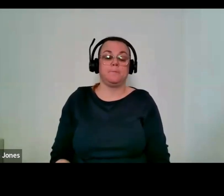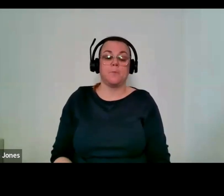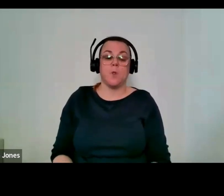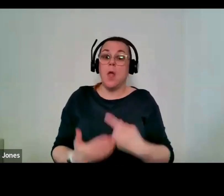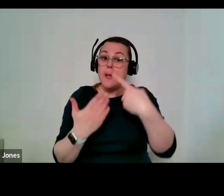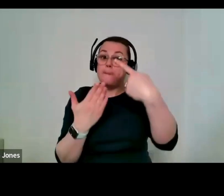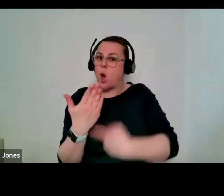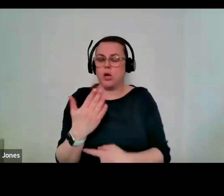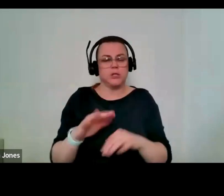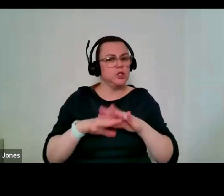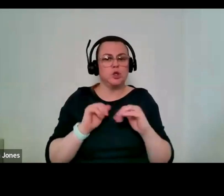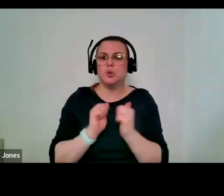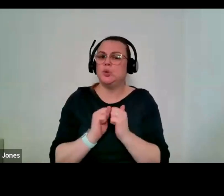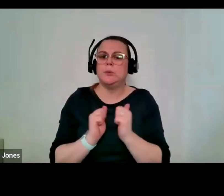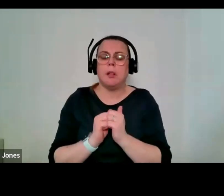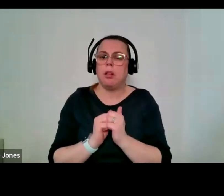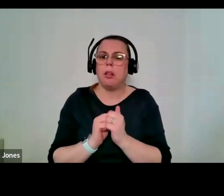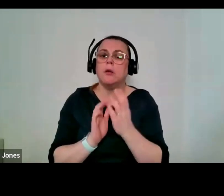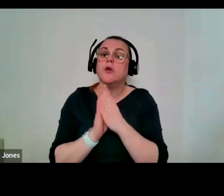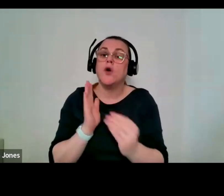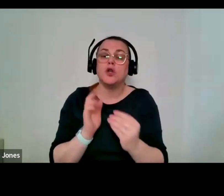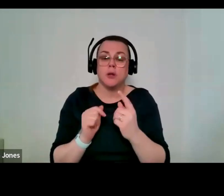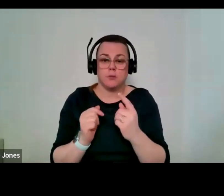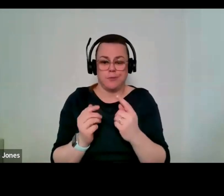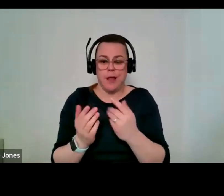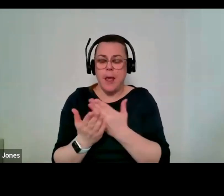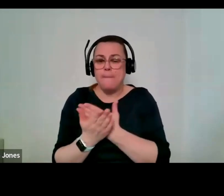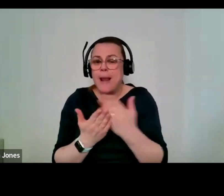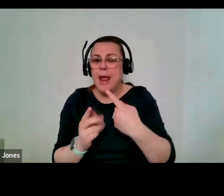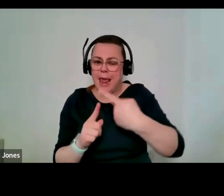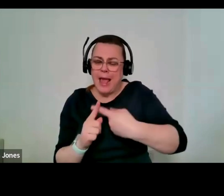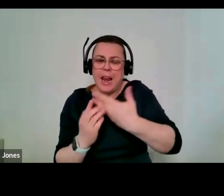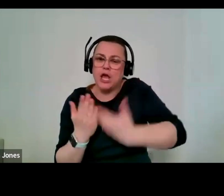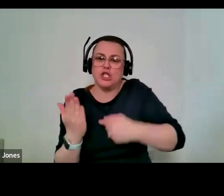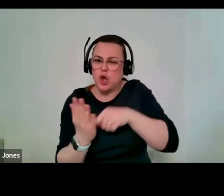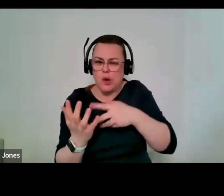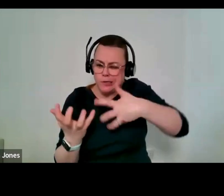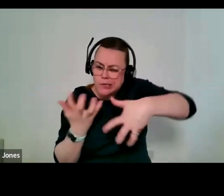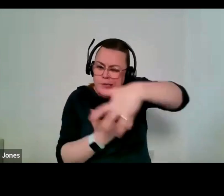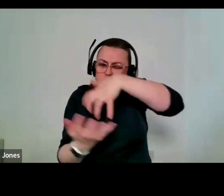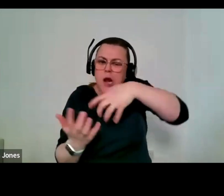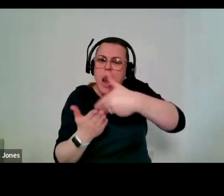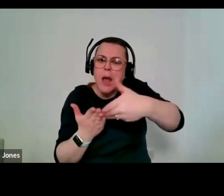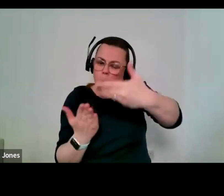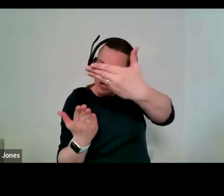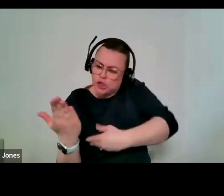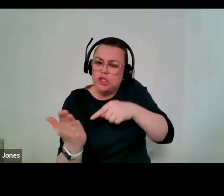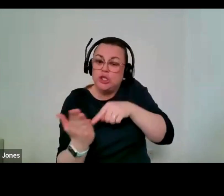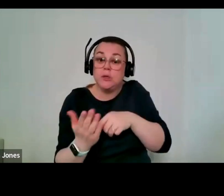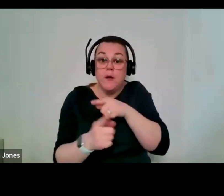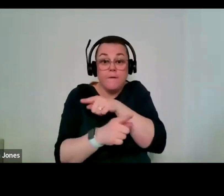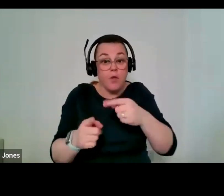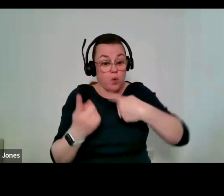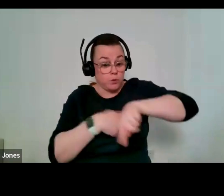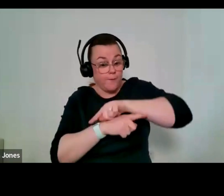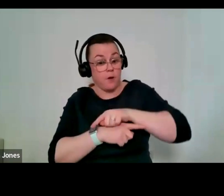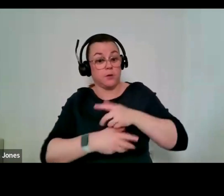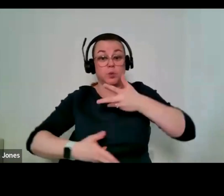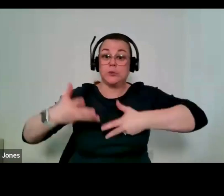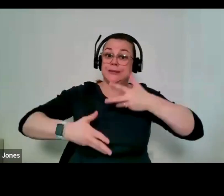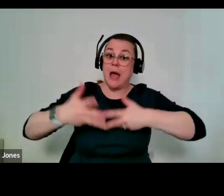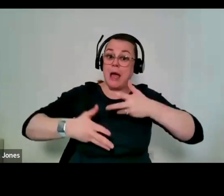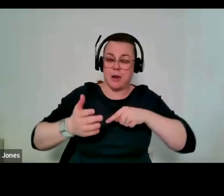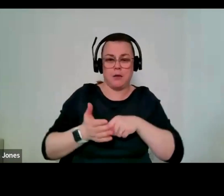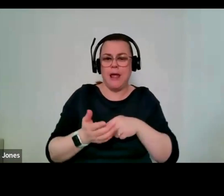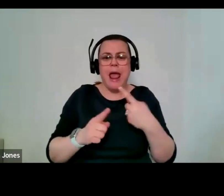Inaccessible policy, for example, not written in plain English, really important for those of us who sign, and